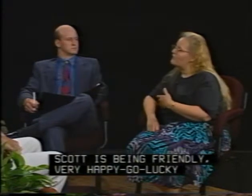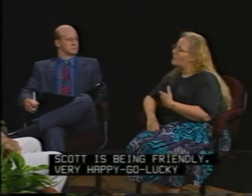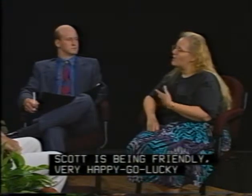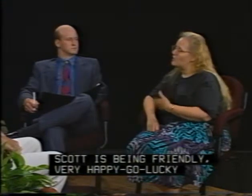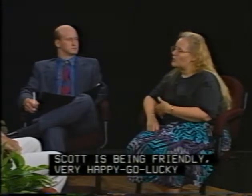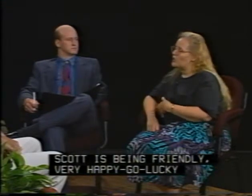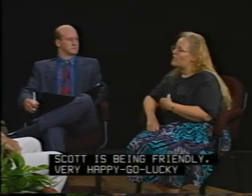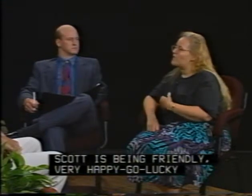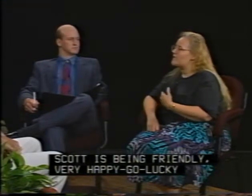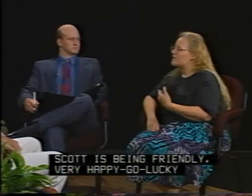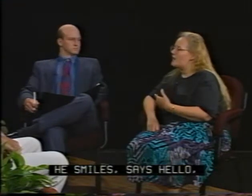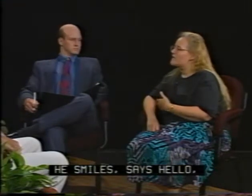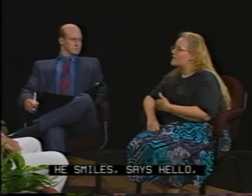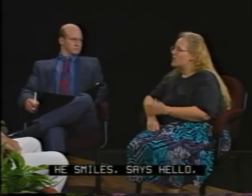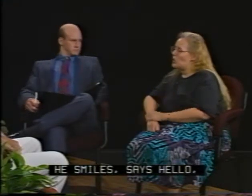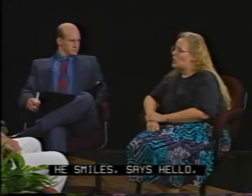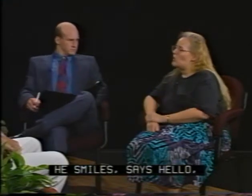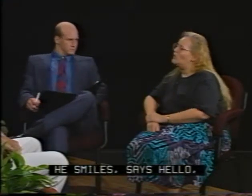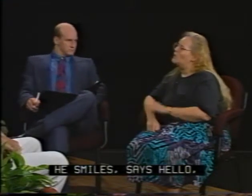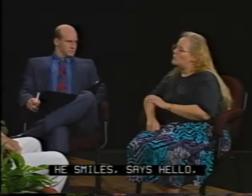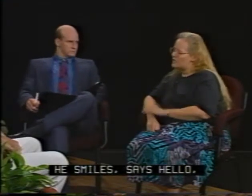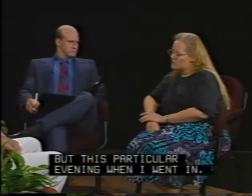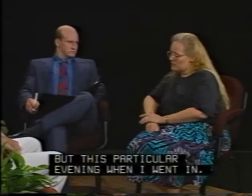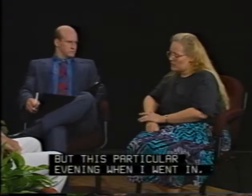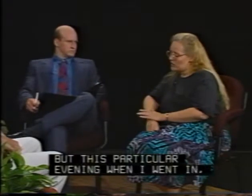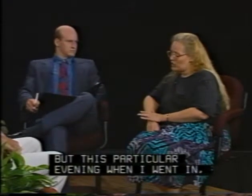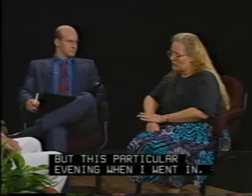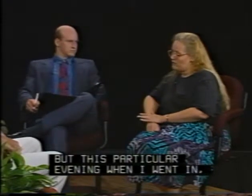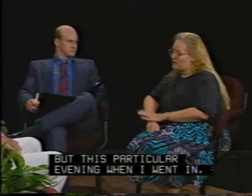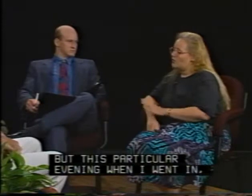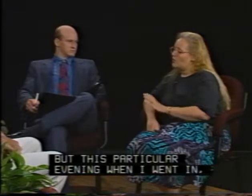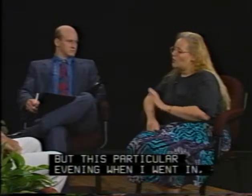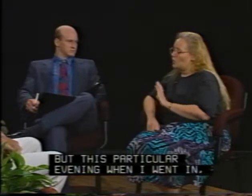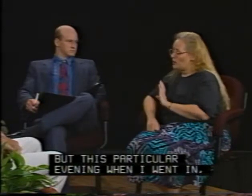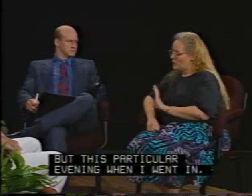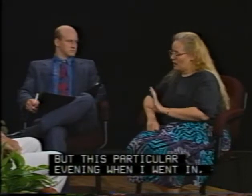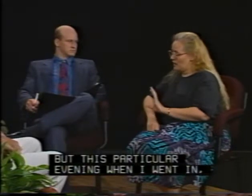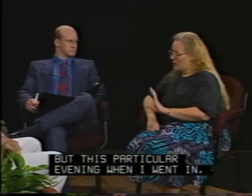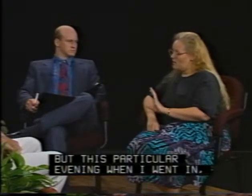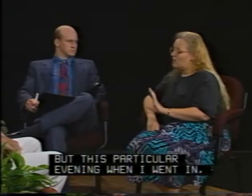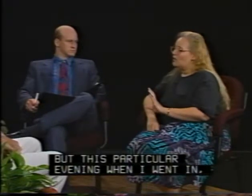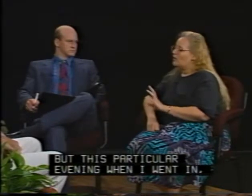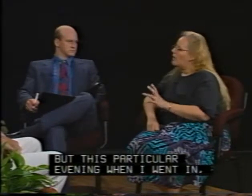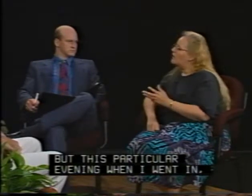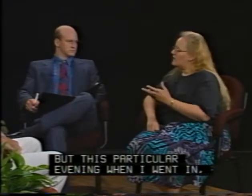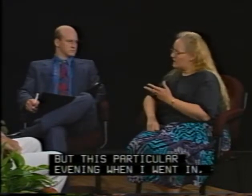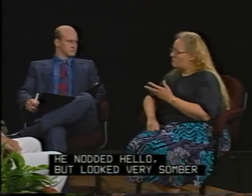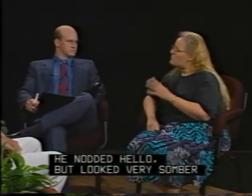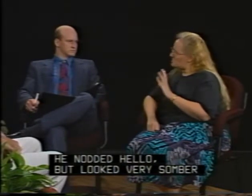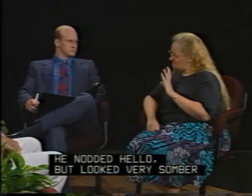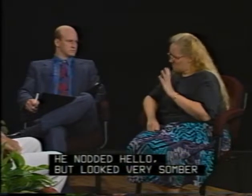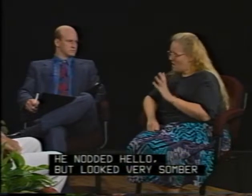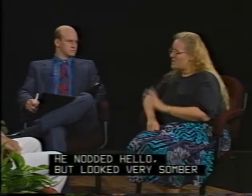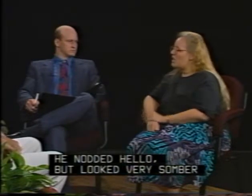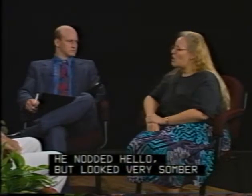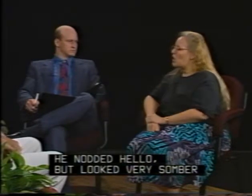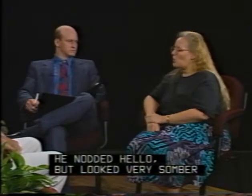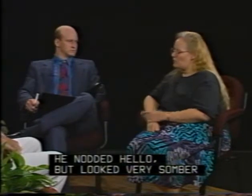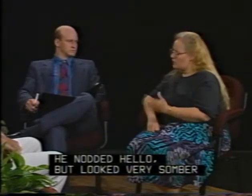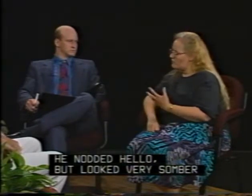very happy-go-lucky. He smiles, says hello. But this particular evening, when I went in, he nodded hello, but he looked